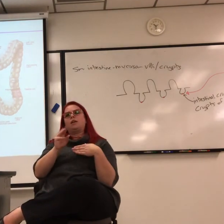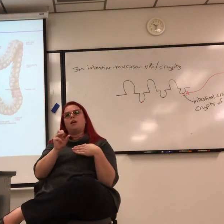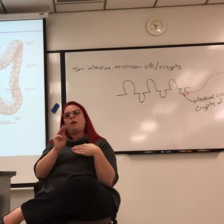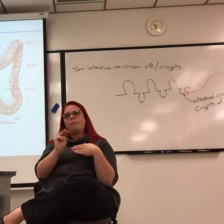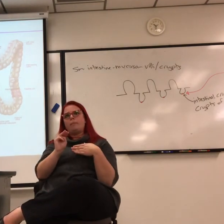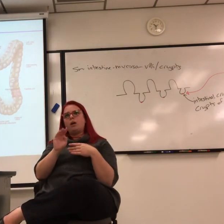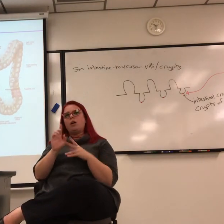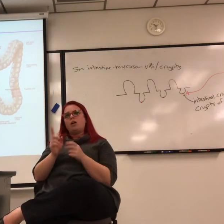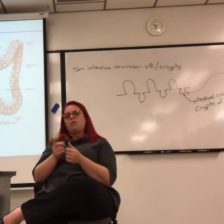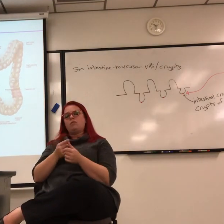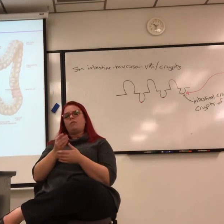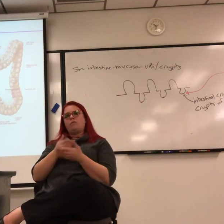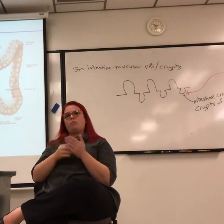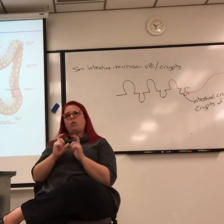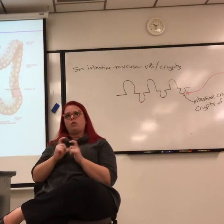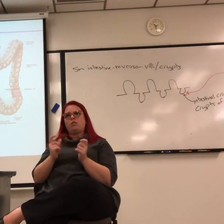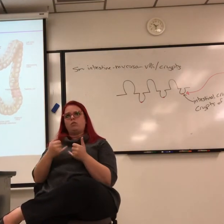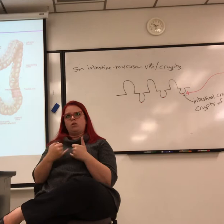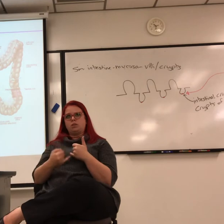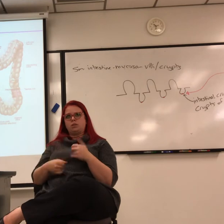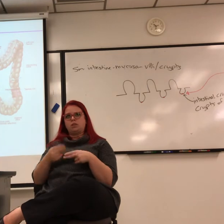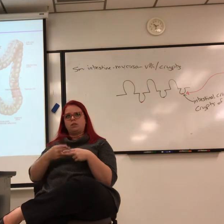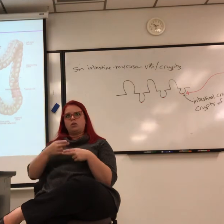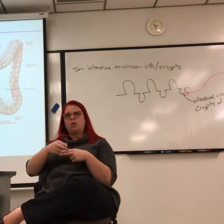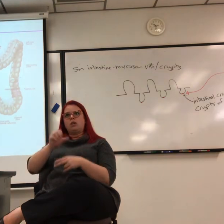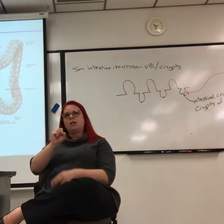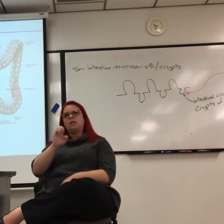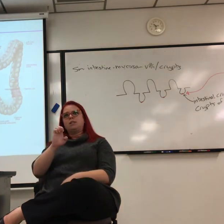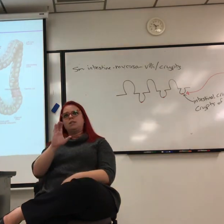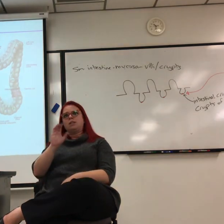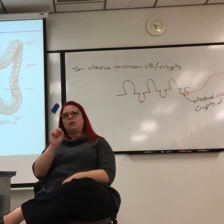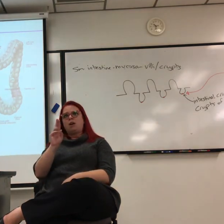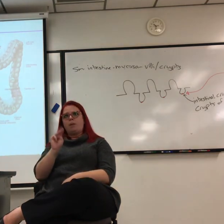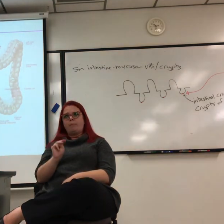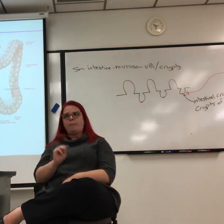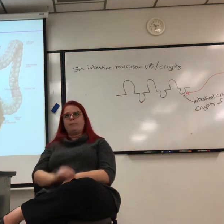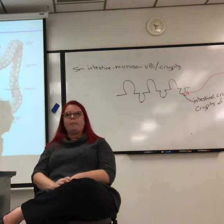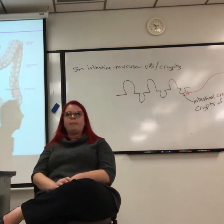part of the large intestine called the cecum.